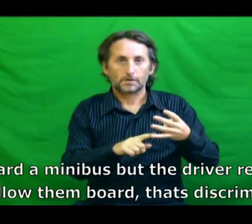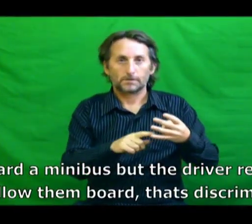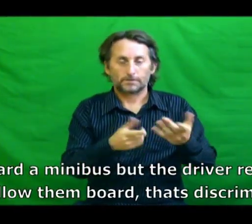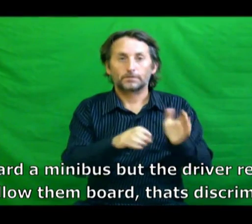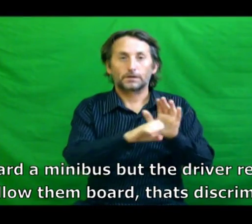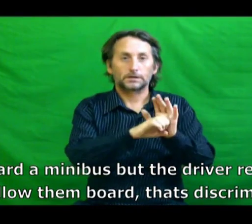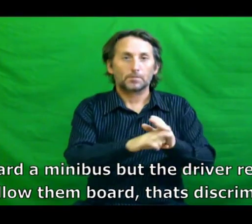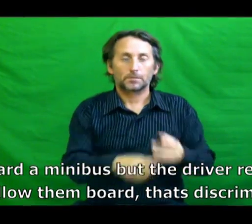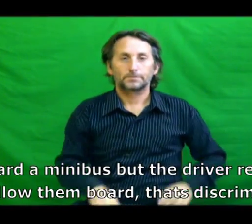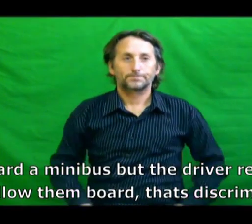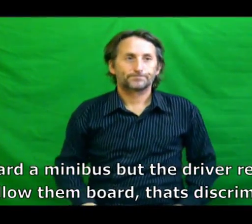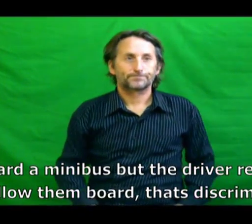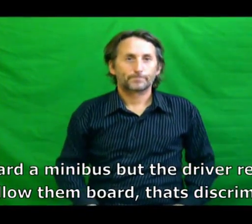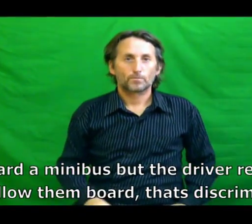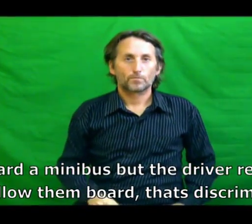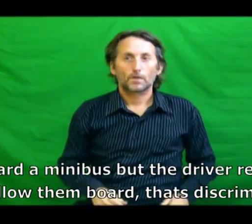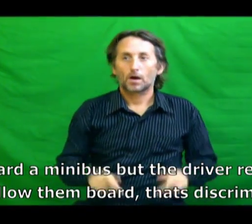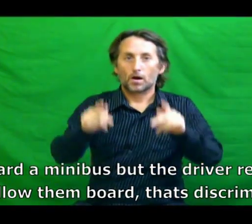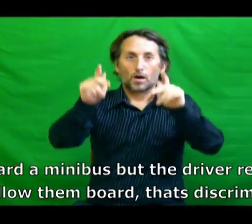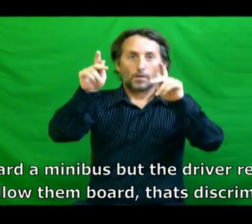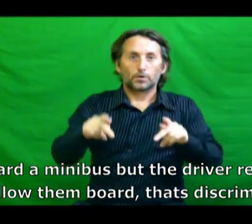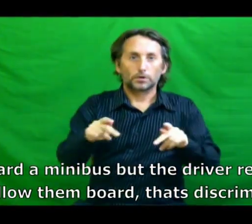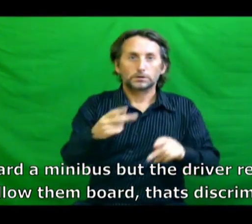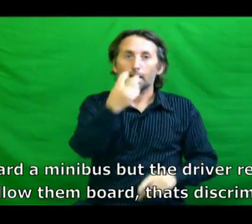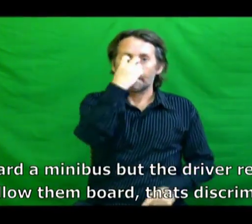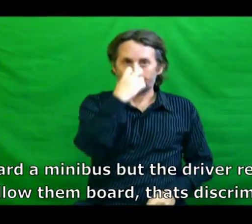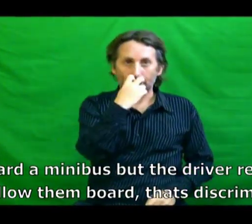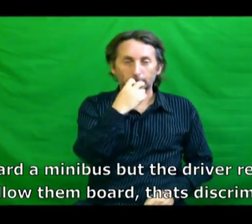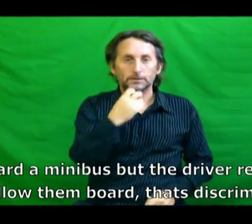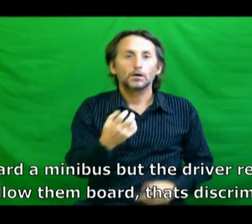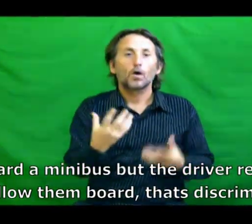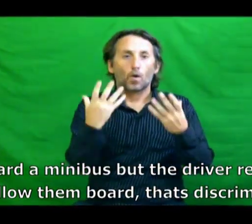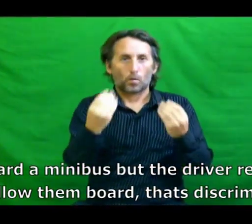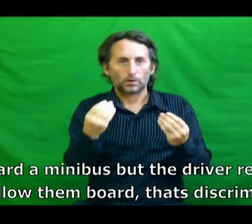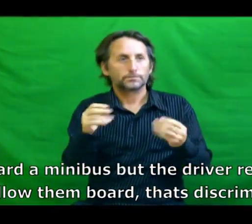minibus, but the driver refuses to allow them board. That's discrimination.